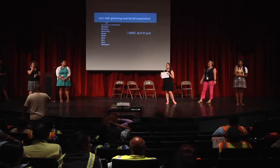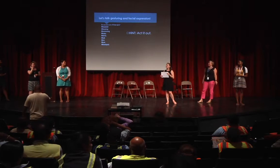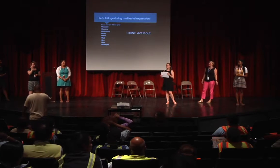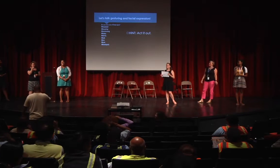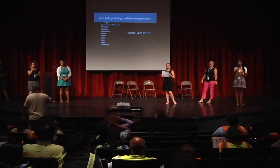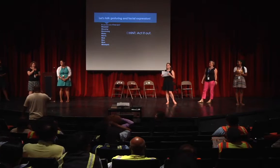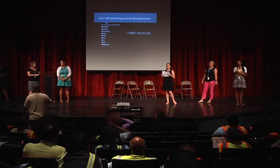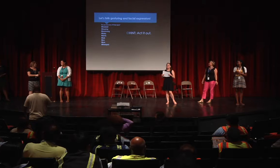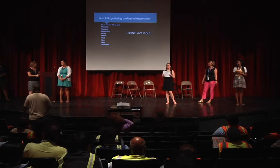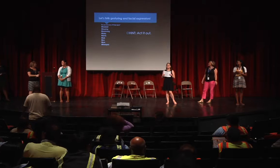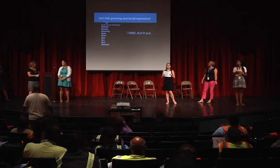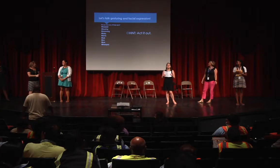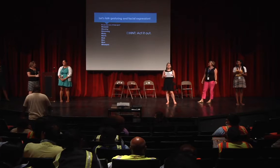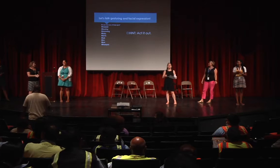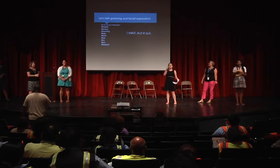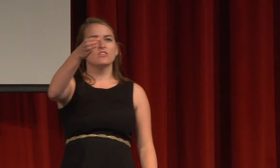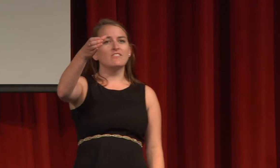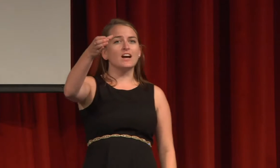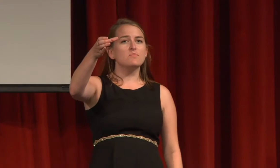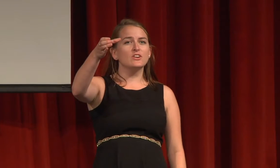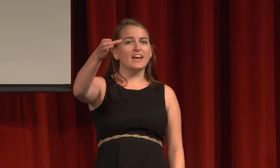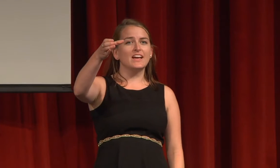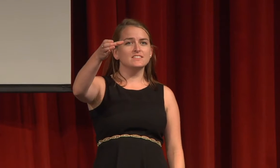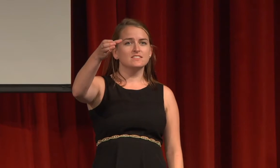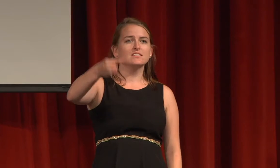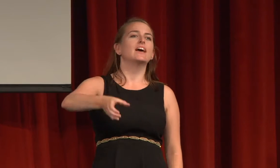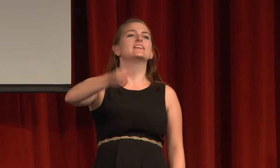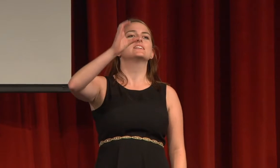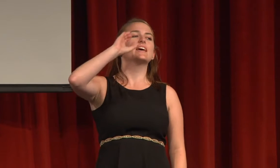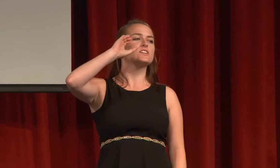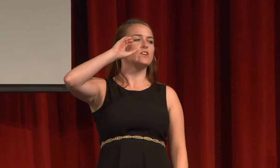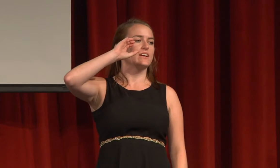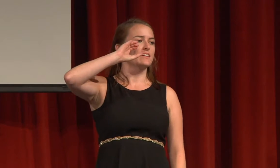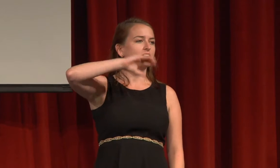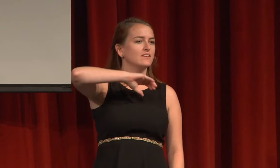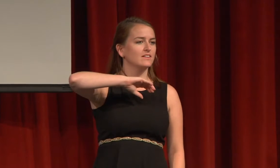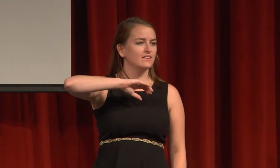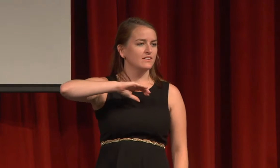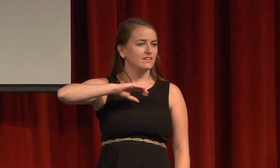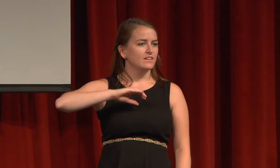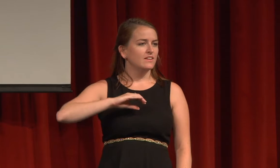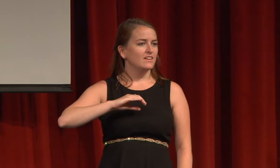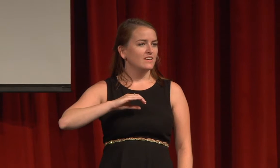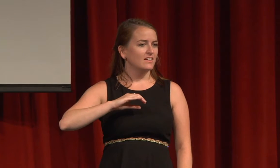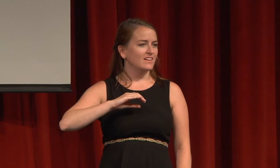Yeah. I see some of you. You have a cup in your hand and you take a drink. We also have some